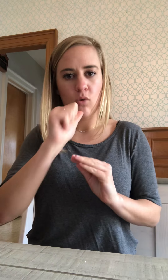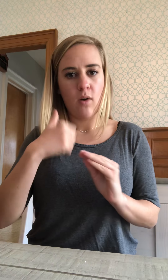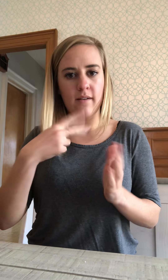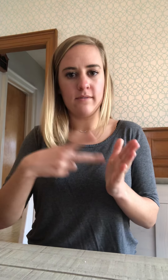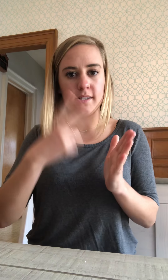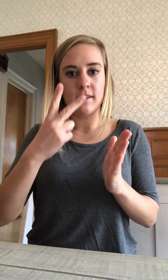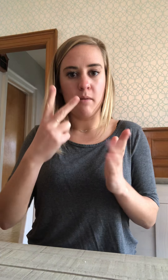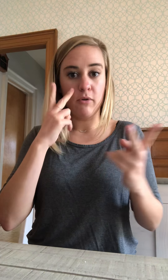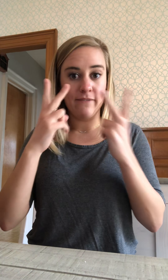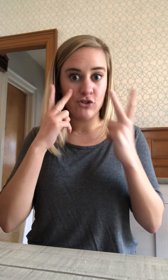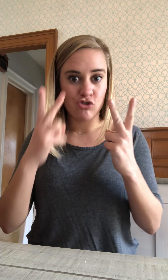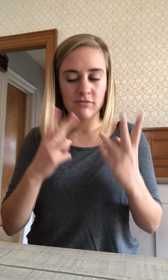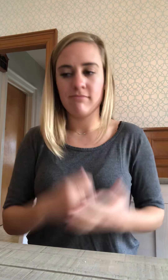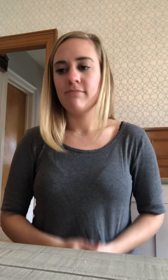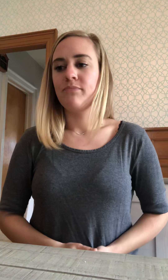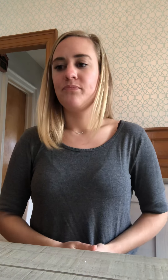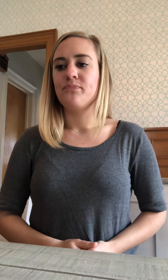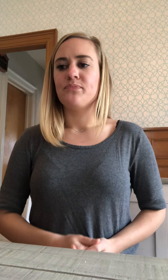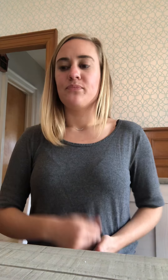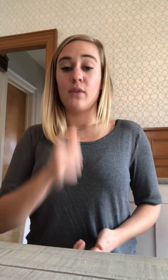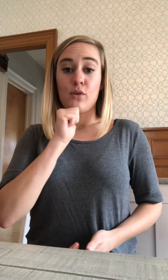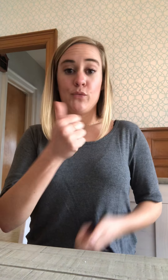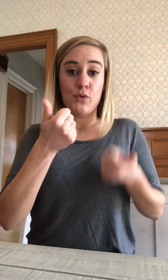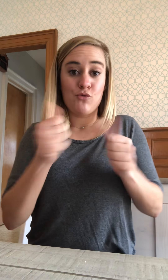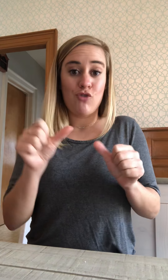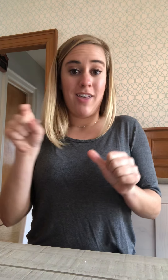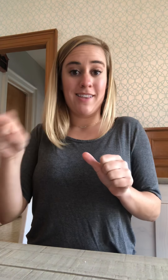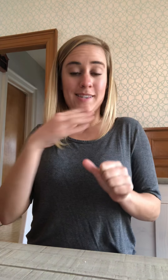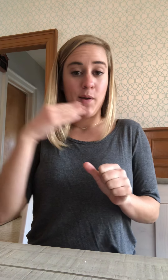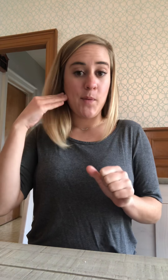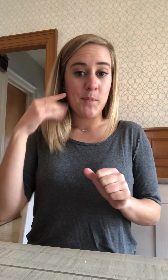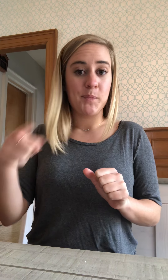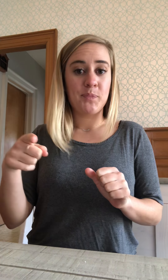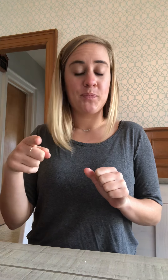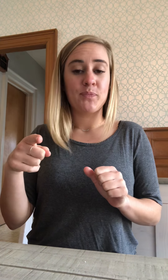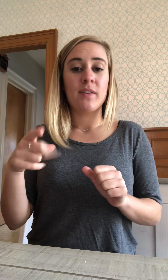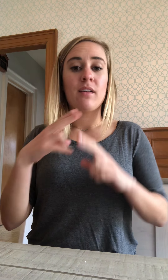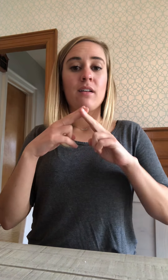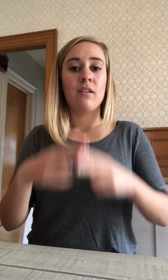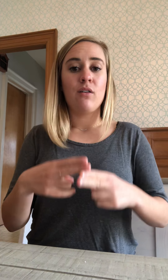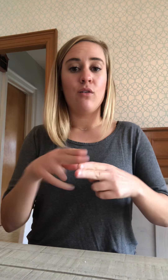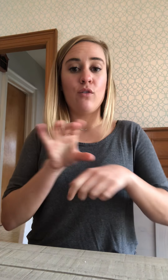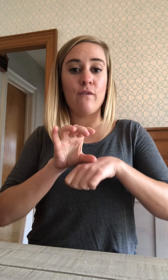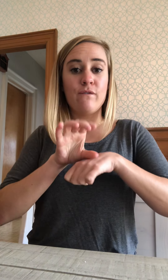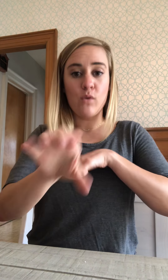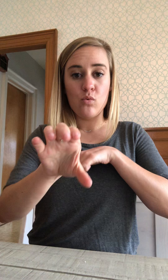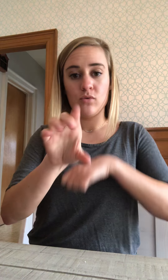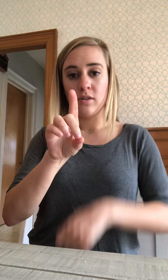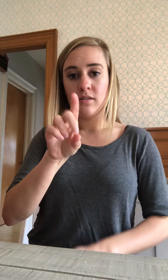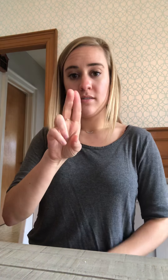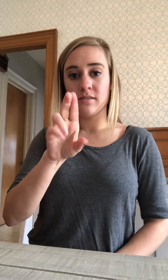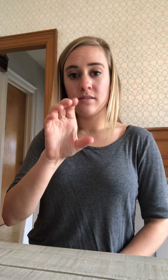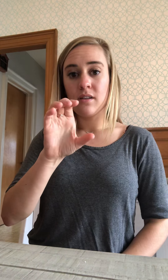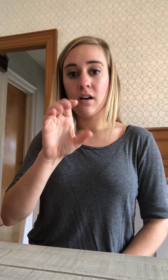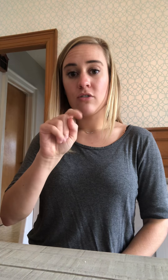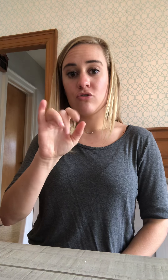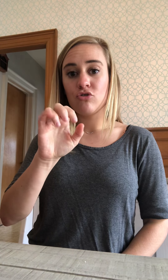Don't try this at home. This is what's called a forced duction test. You can do this with local